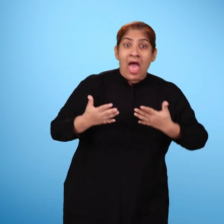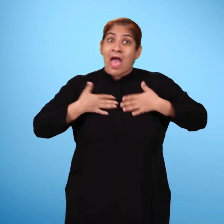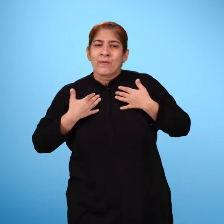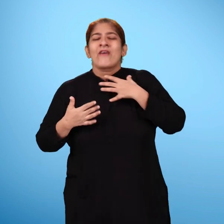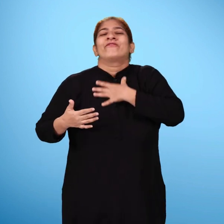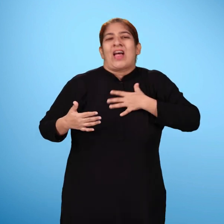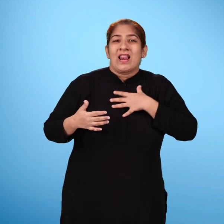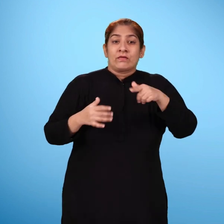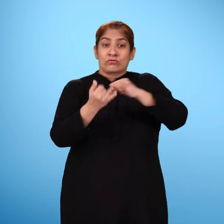well-being.